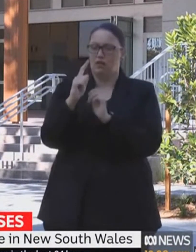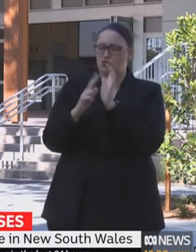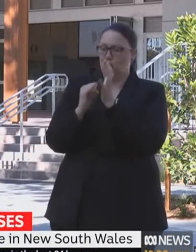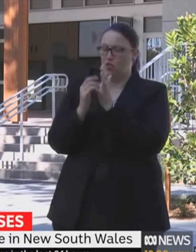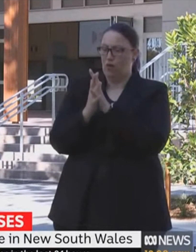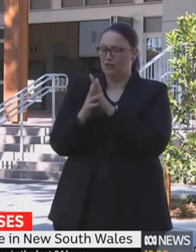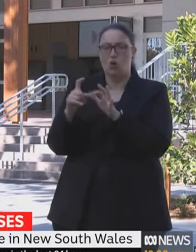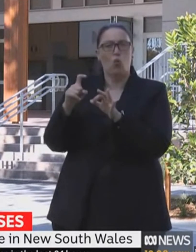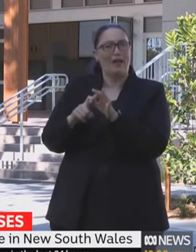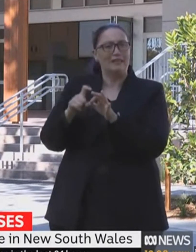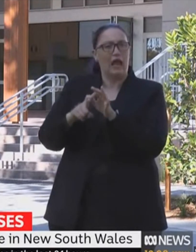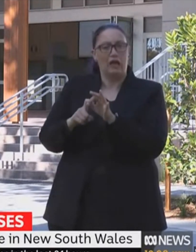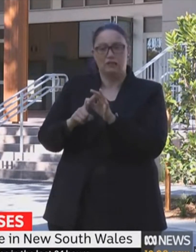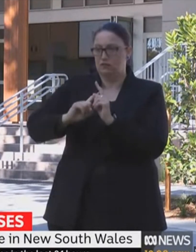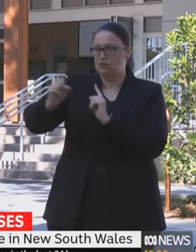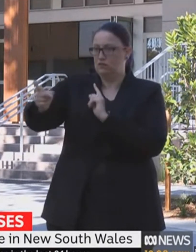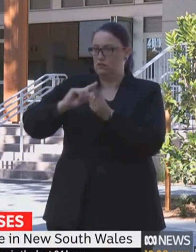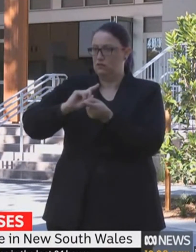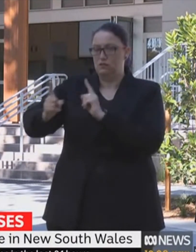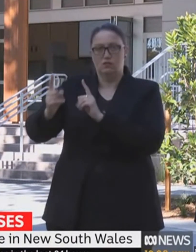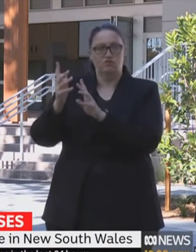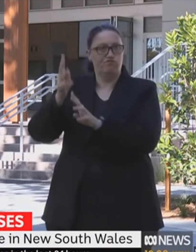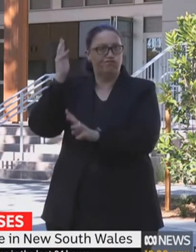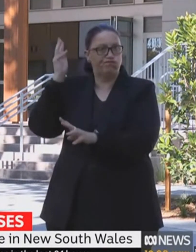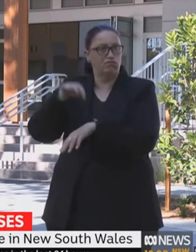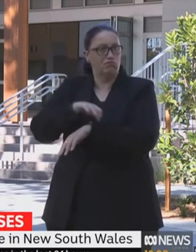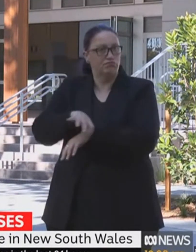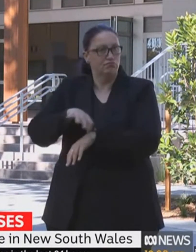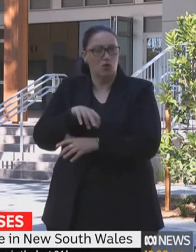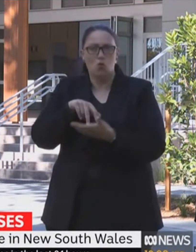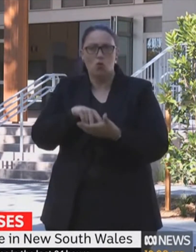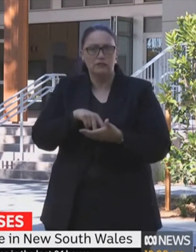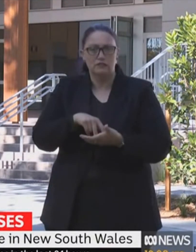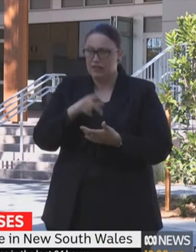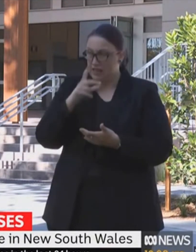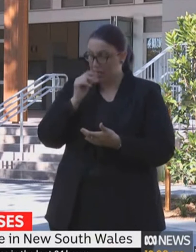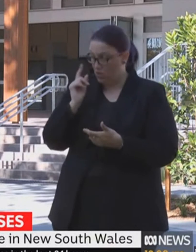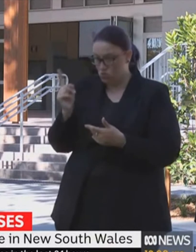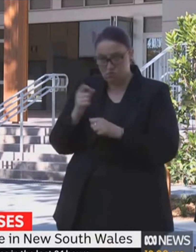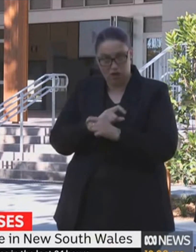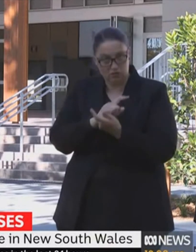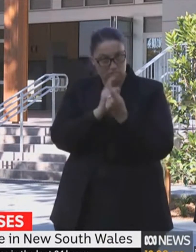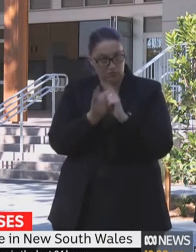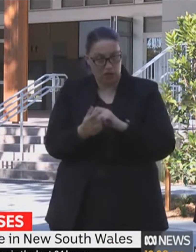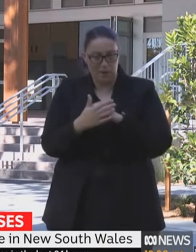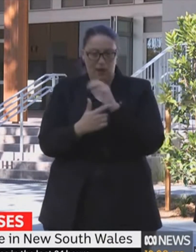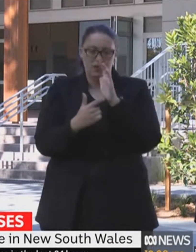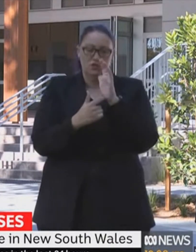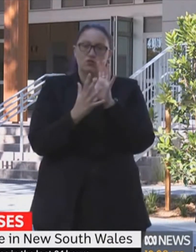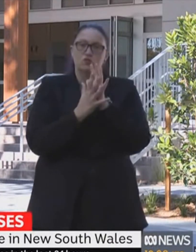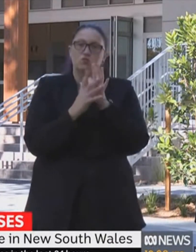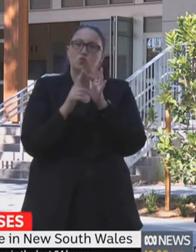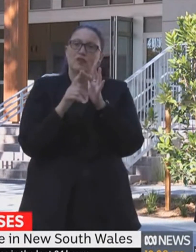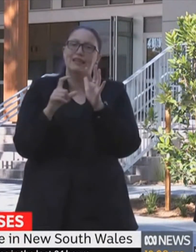long delays in people travelling between various towns between. Are you looking maybe making adjustments to the border around this week? Well,